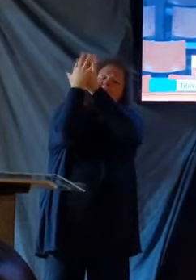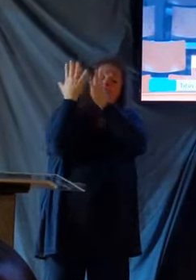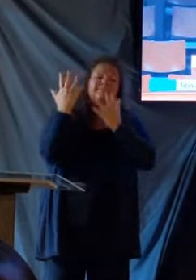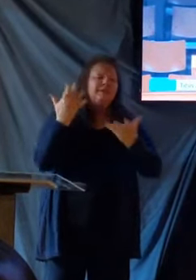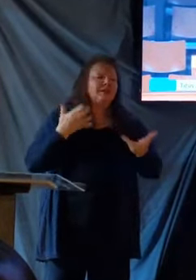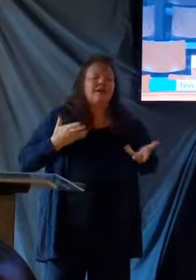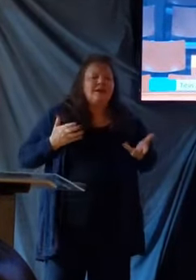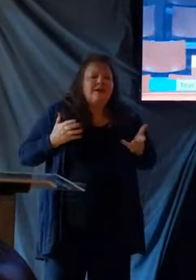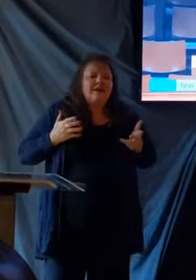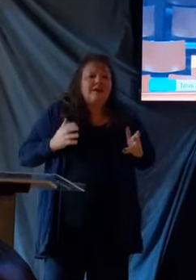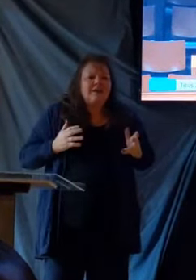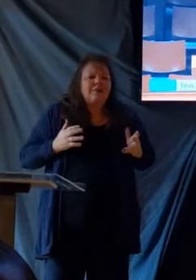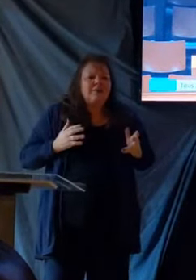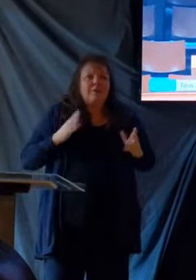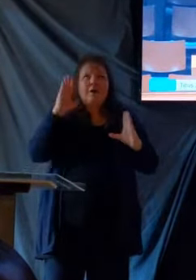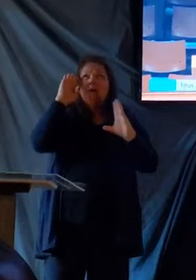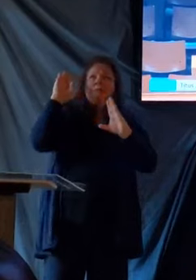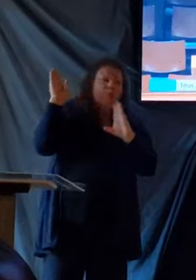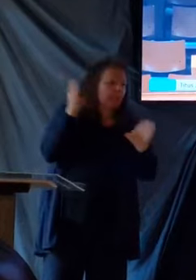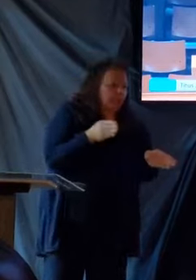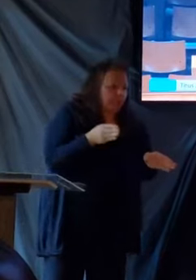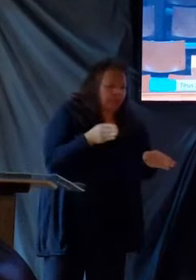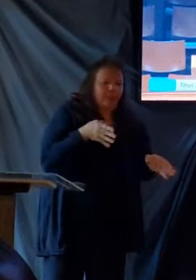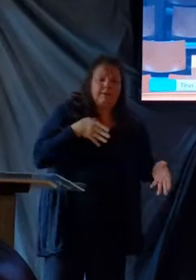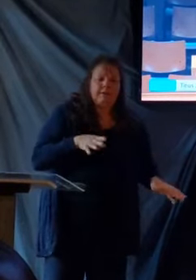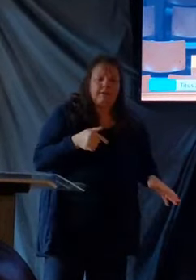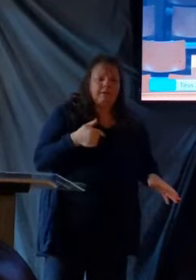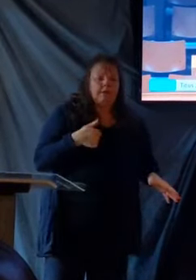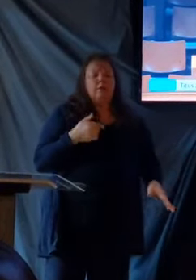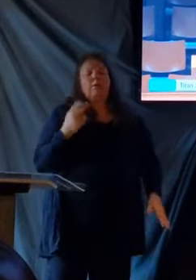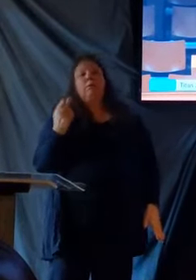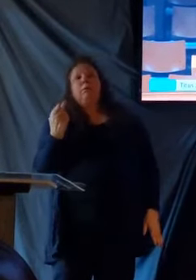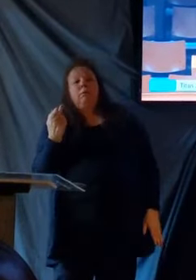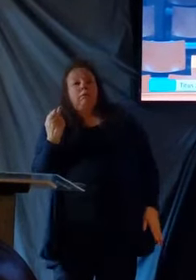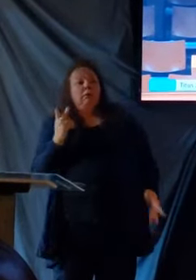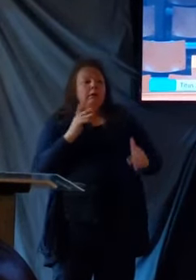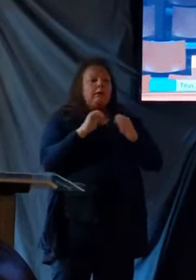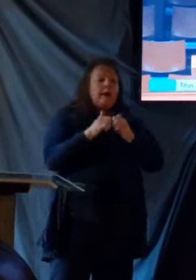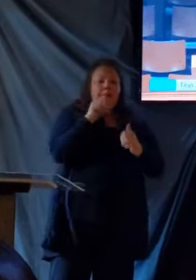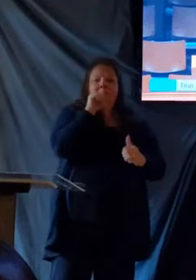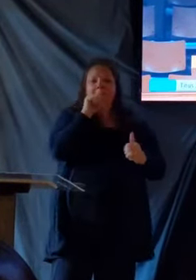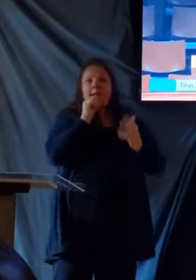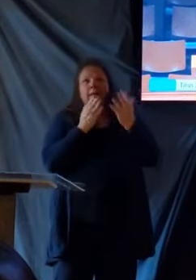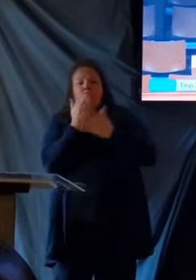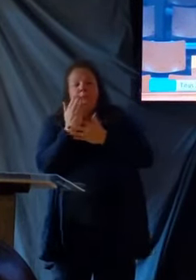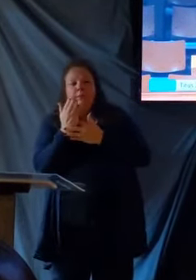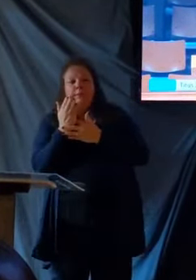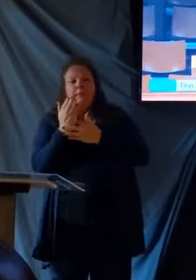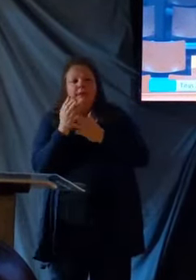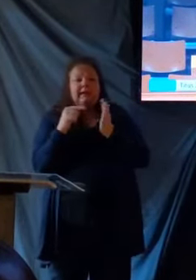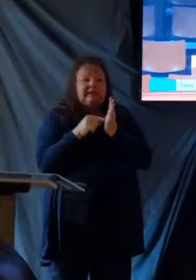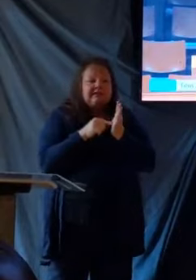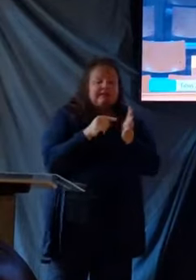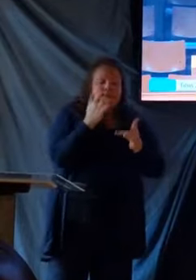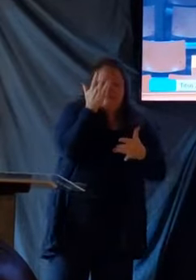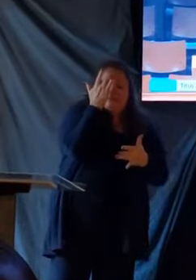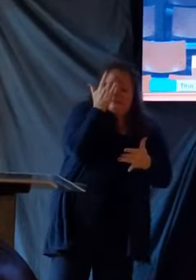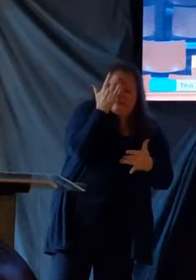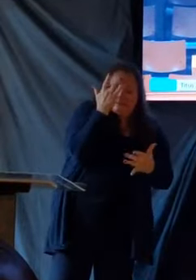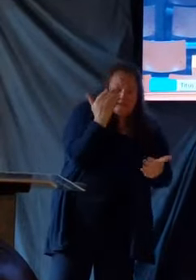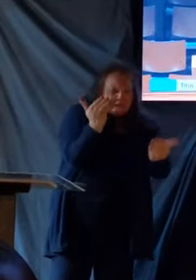We don't want to lose focus here. Like, oh boy, how are we going to get through this? This virus